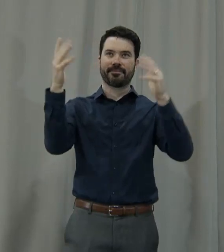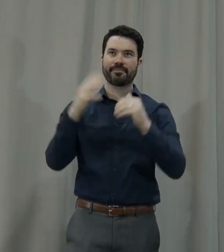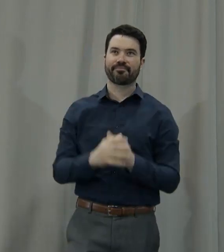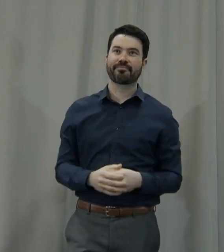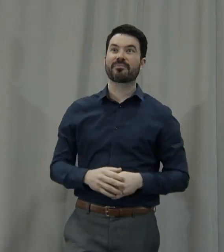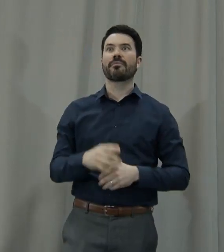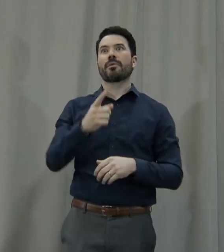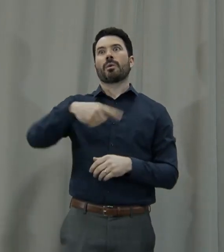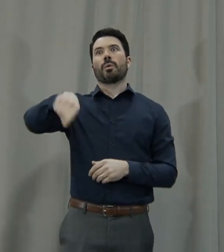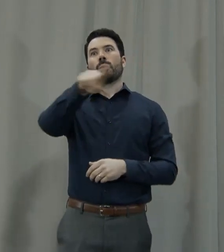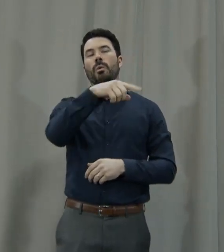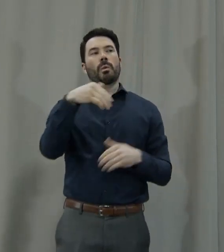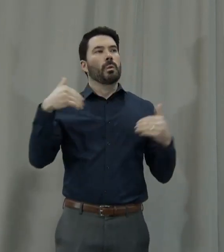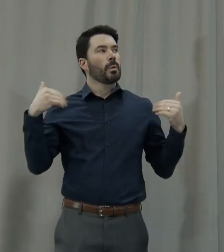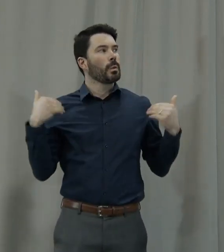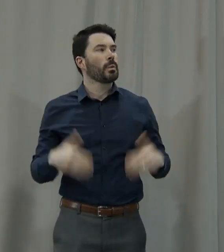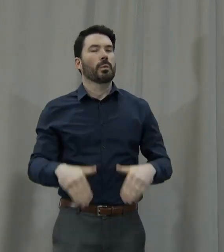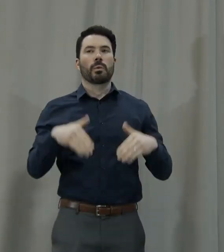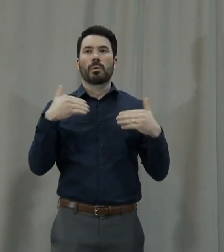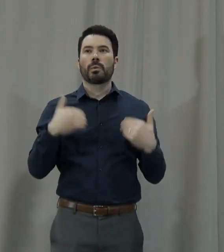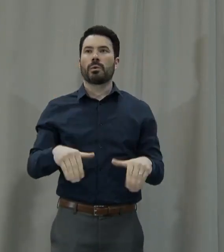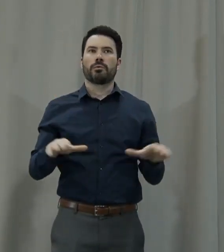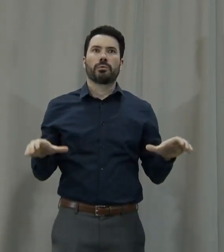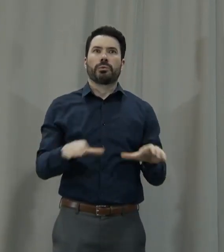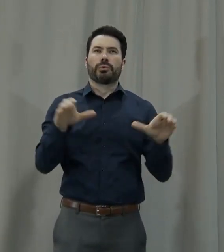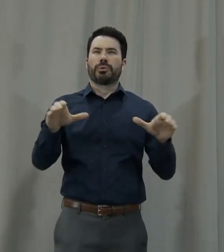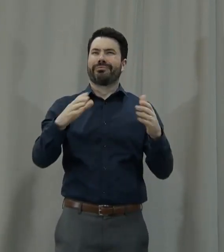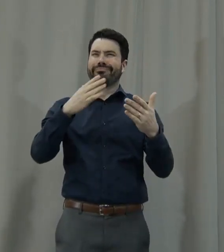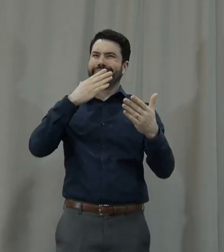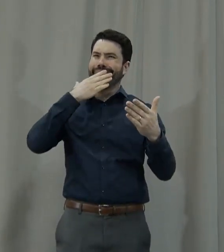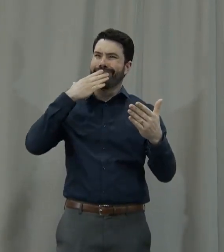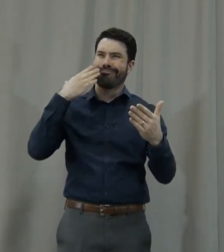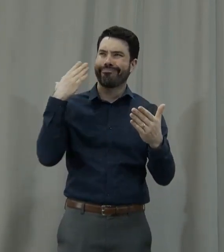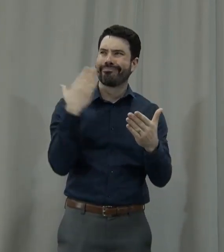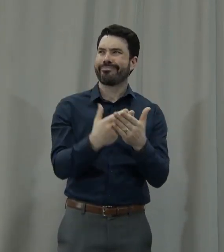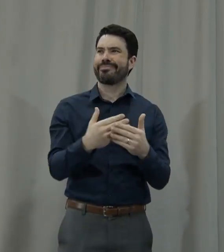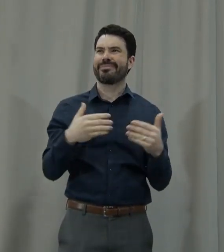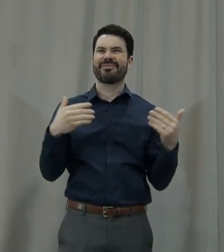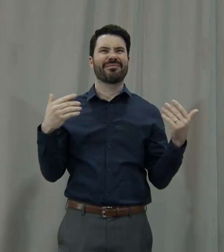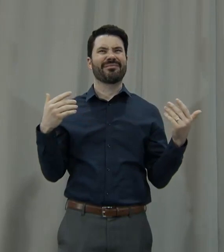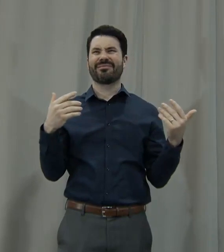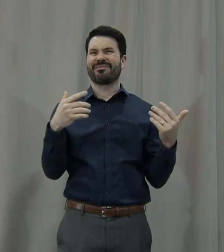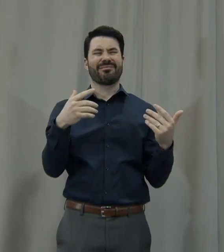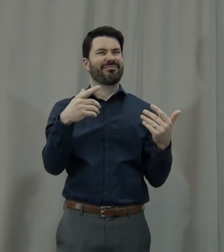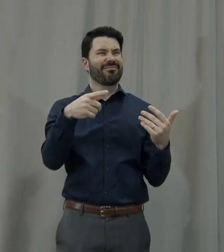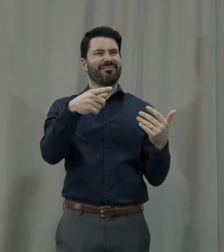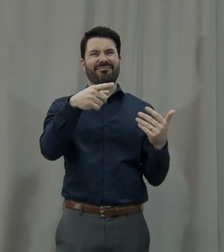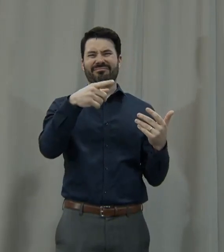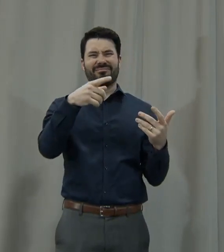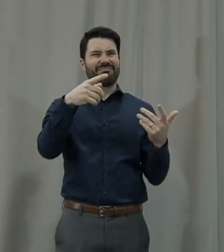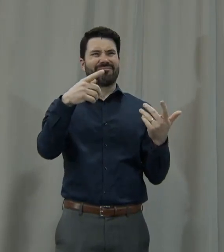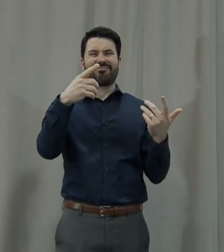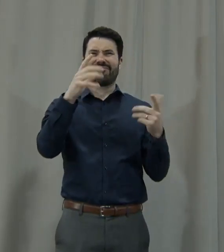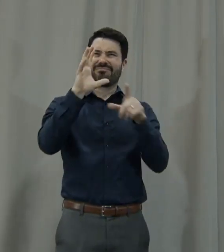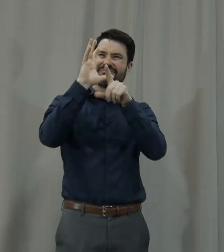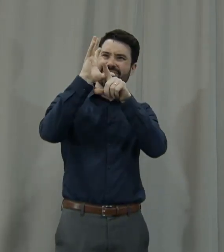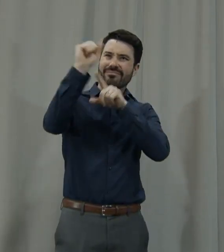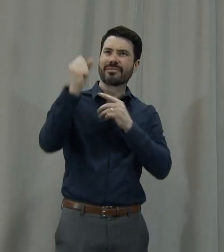They are doing such a great job and such a tremendous